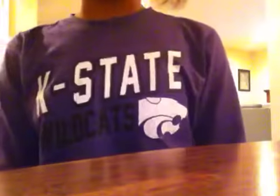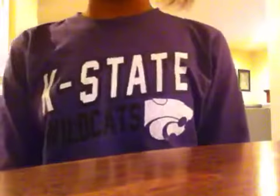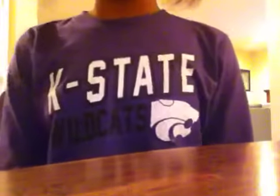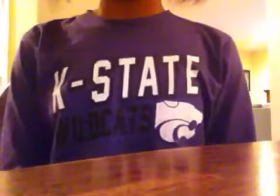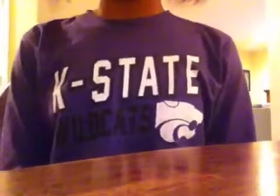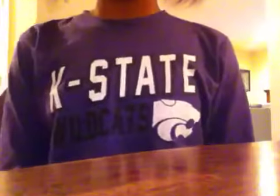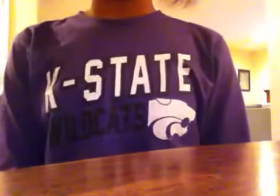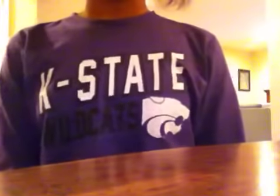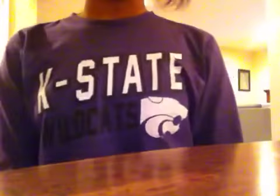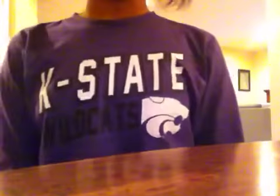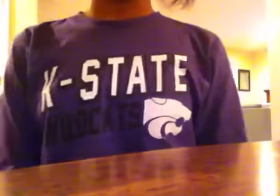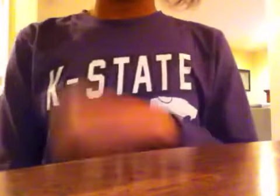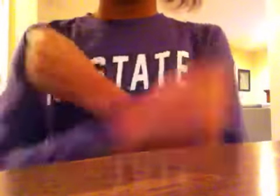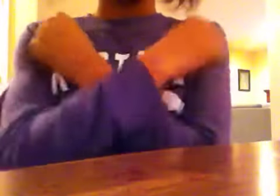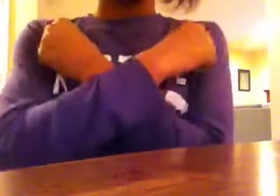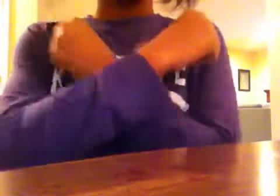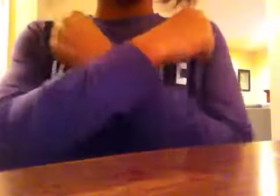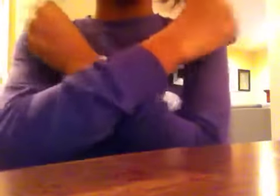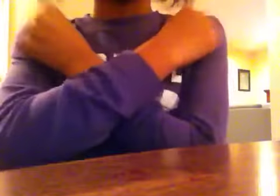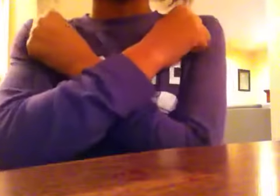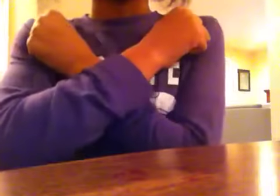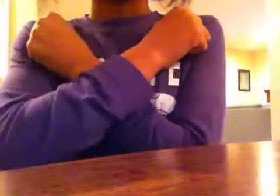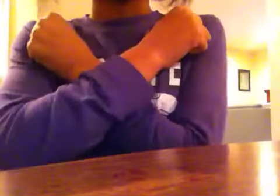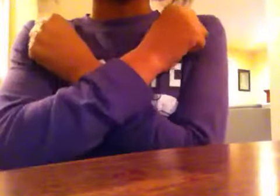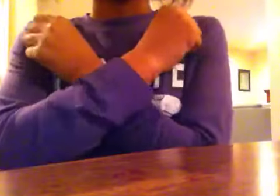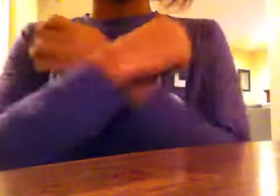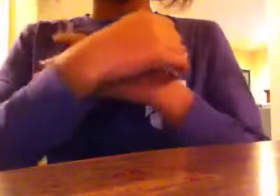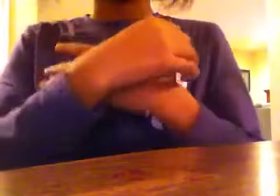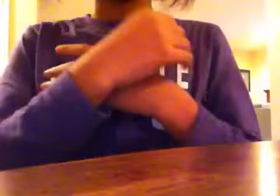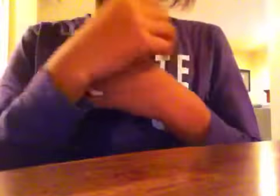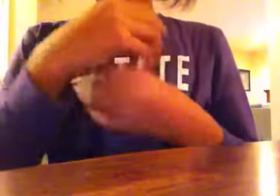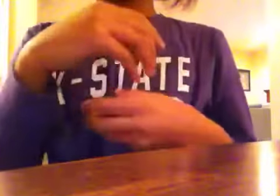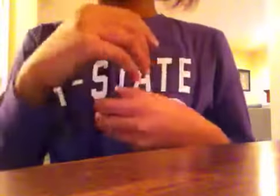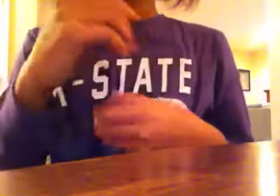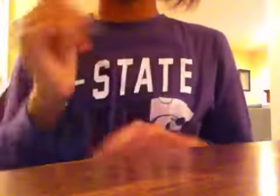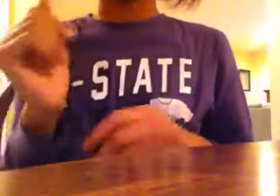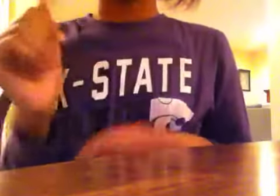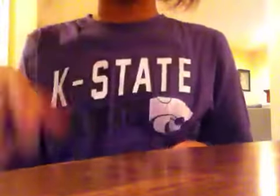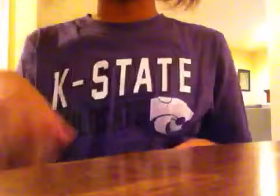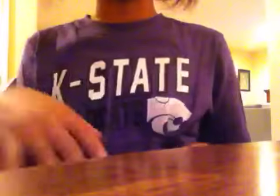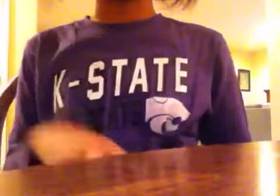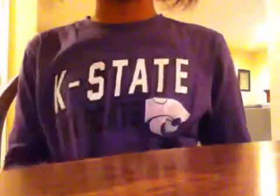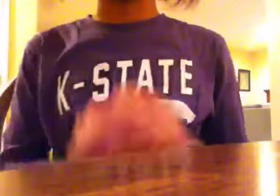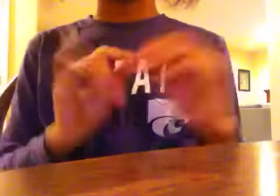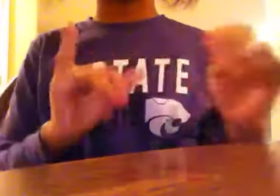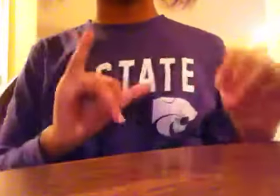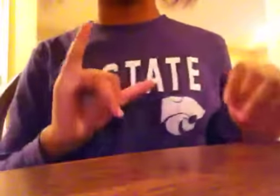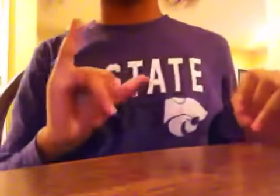ASL where you don't do like the motions like I think this is love or something but yeah I'm going to be doing like a letter